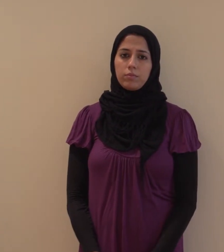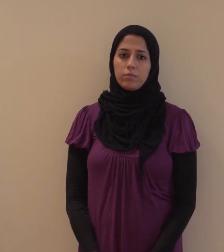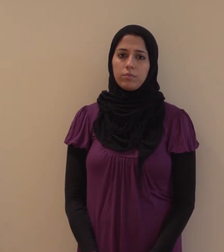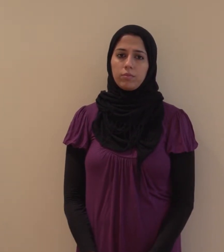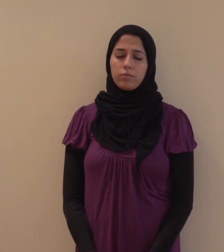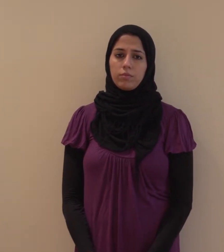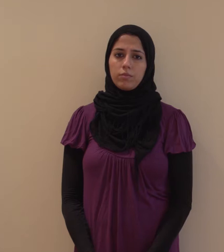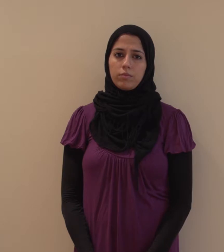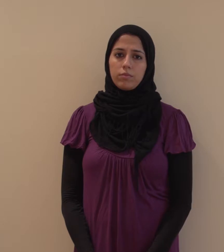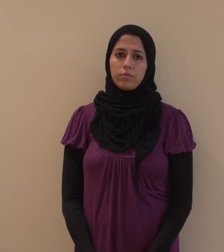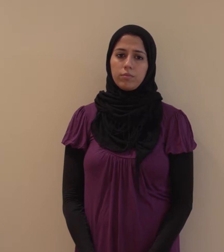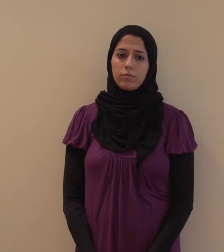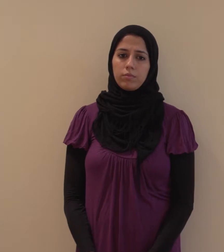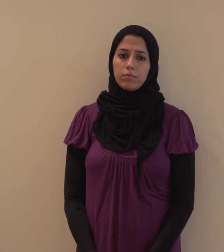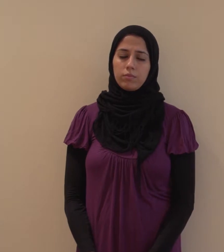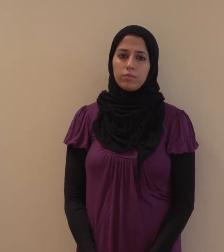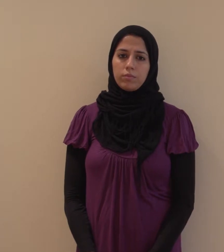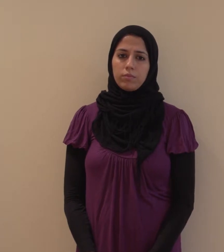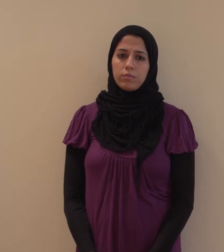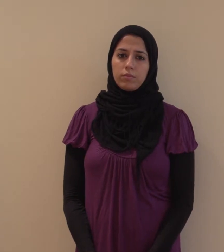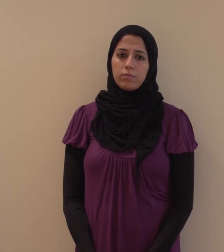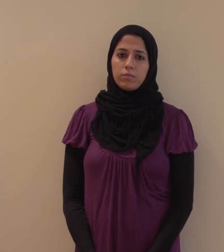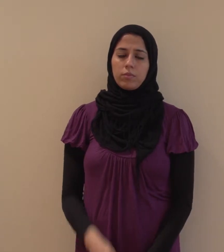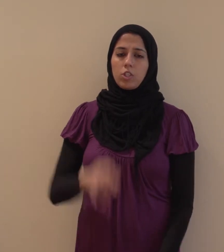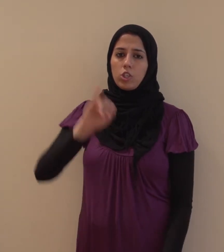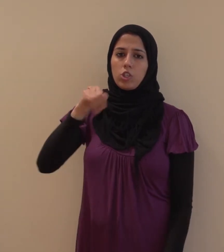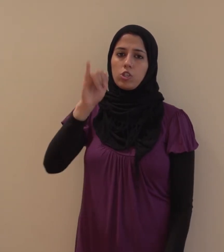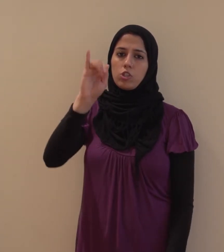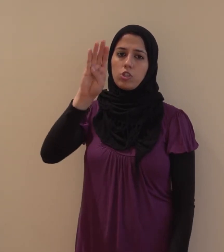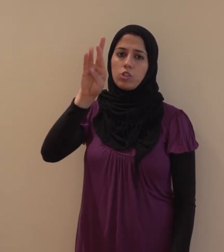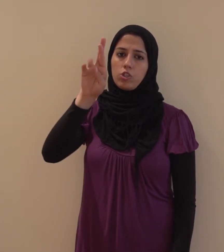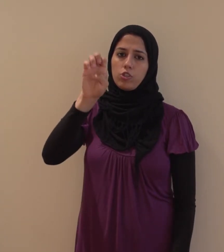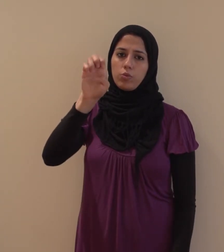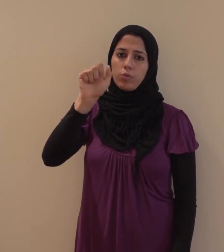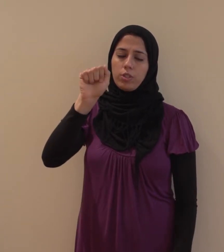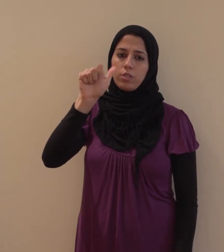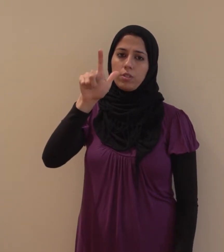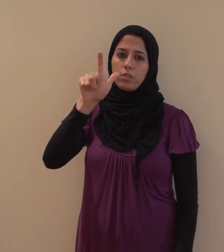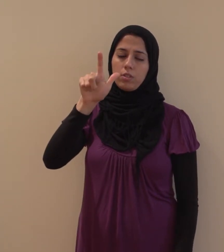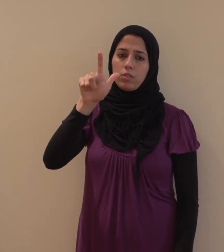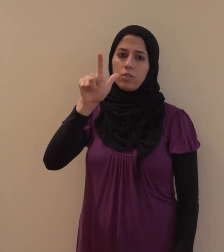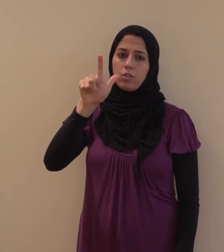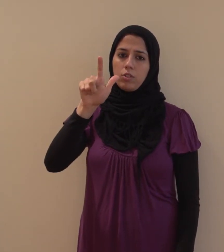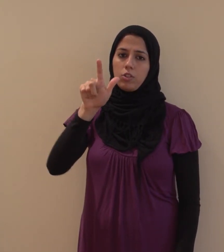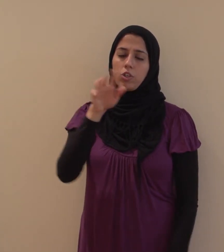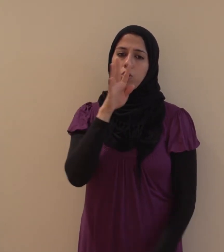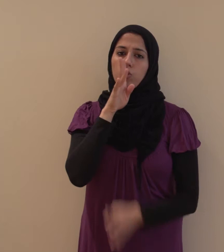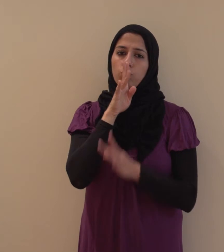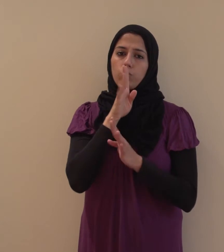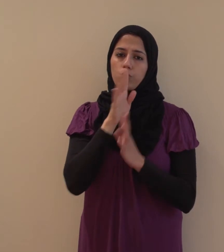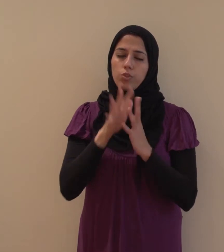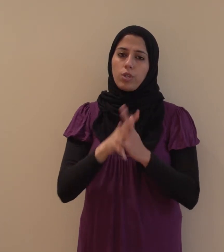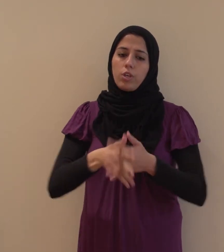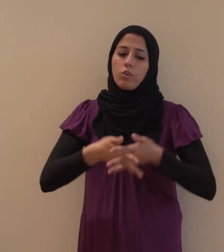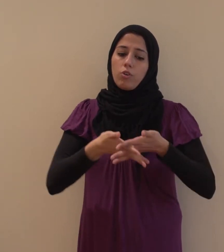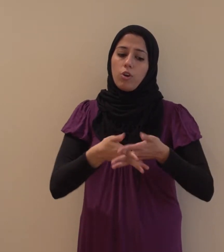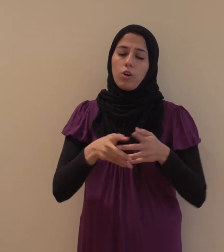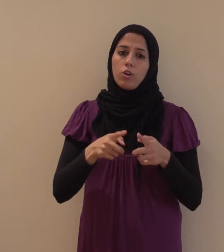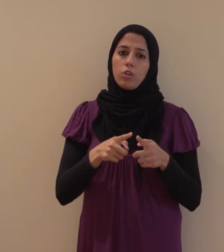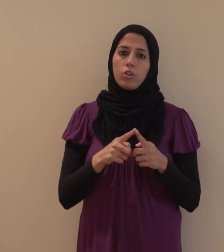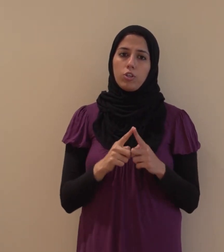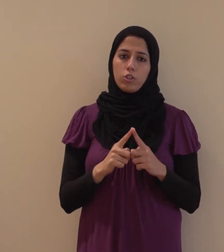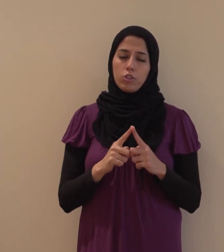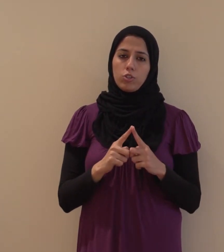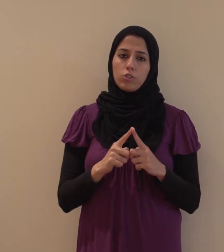Holy Prophet sallallahu alaihi wasallam in the month of Ramadan. So my brothers and sisters, how much time we are giving to